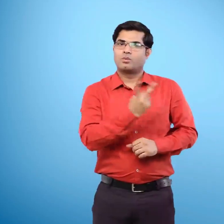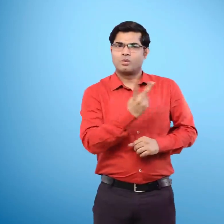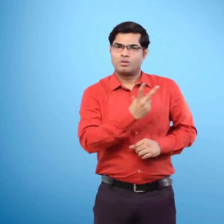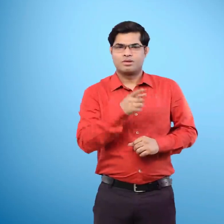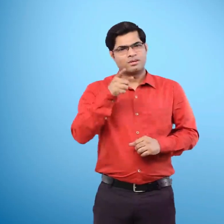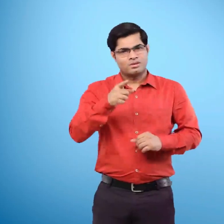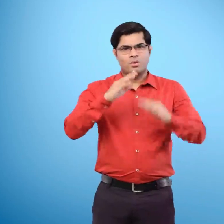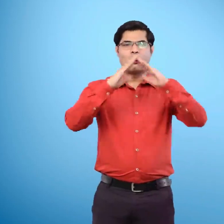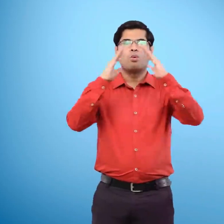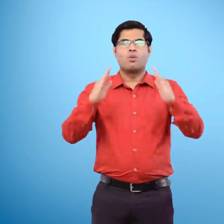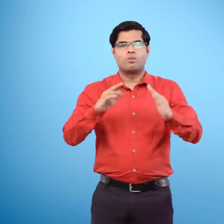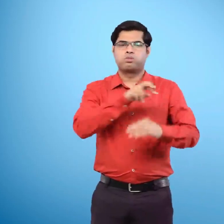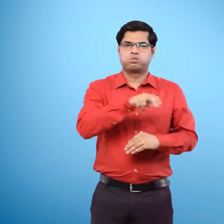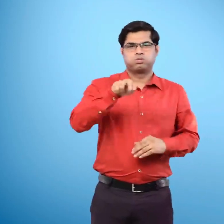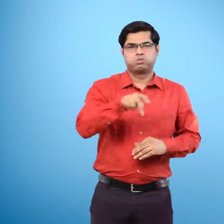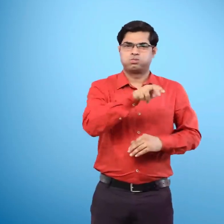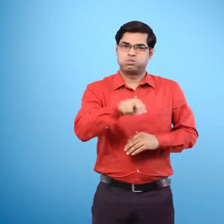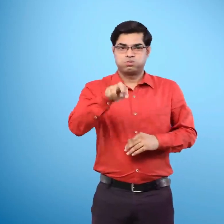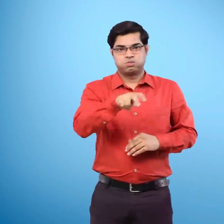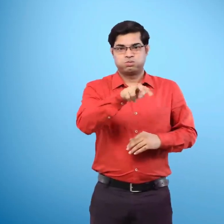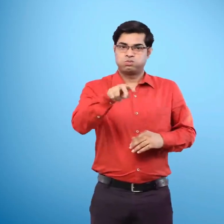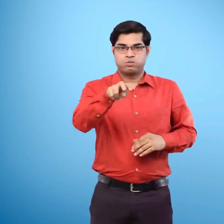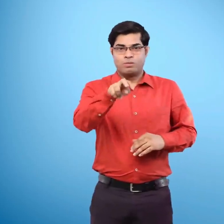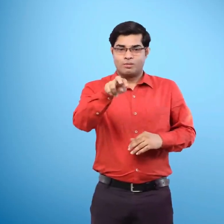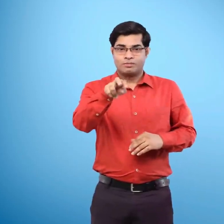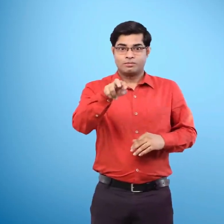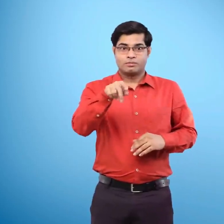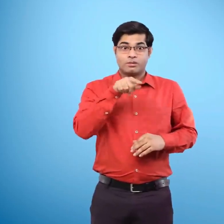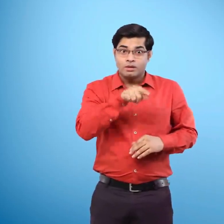On the way, they saw some people making the pavement.